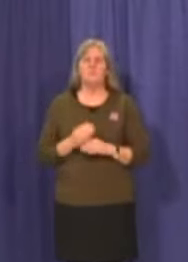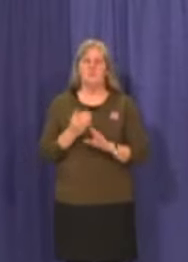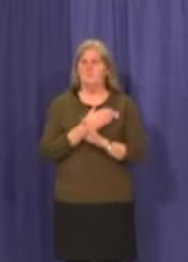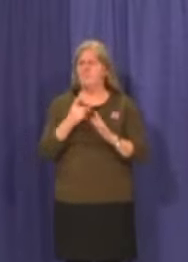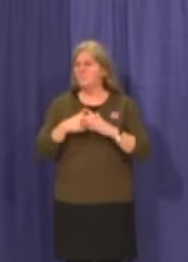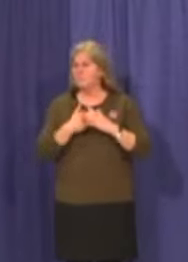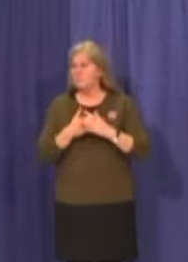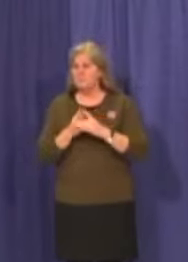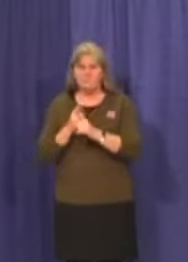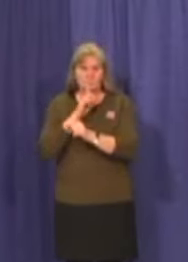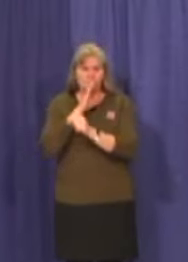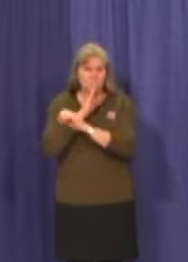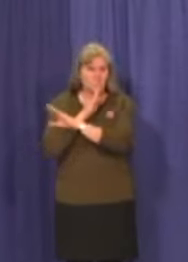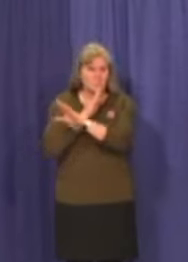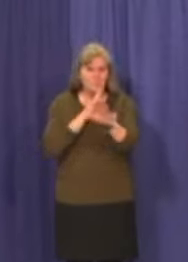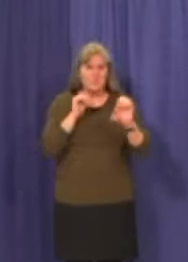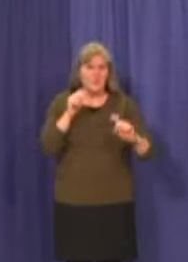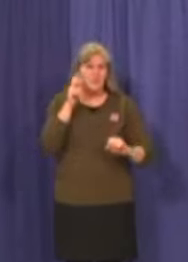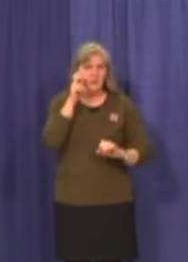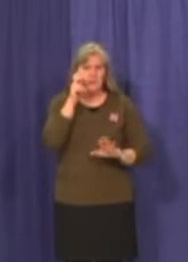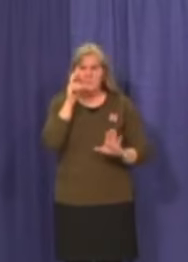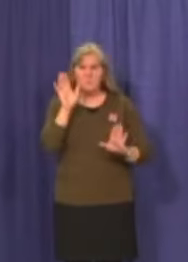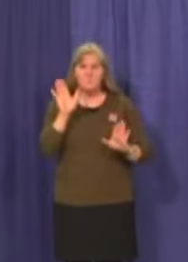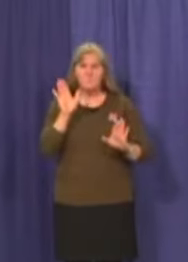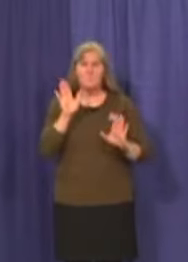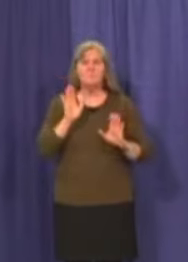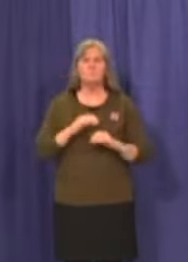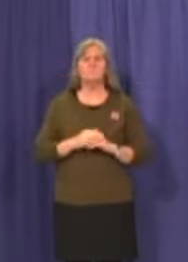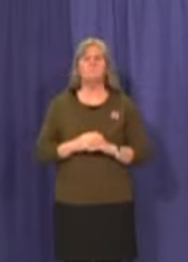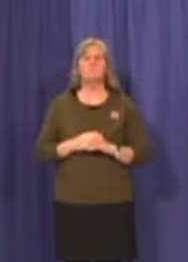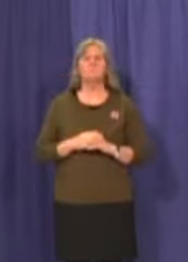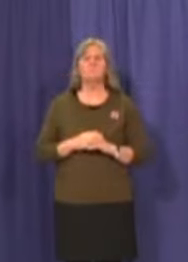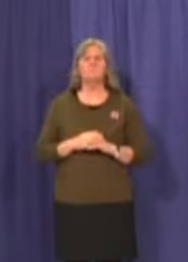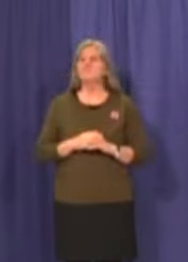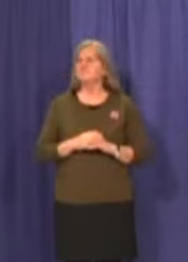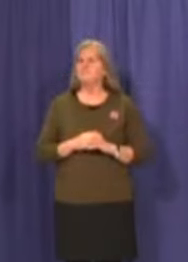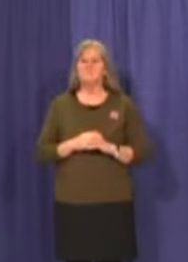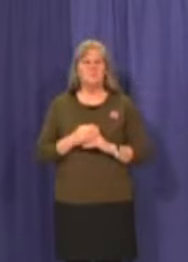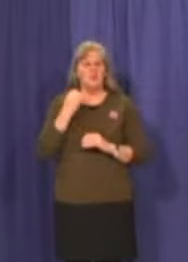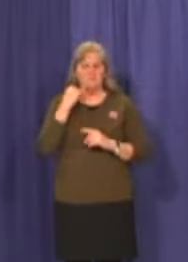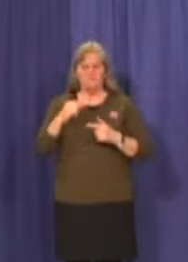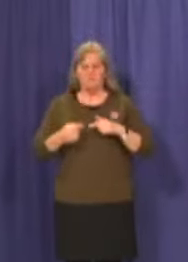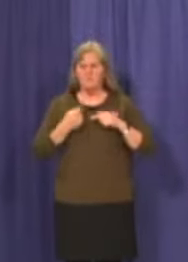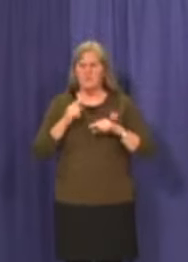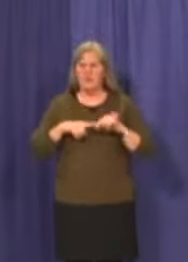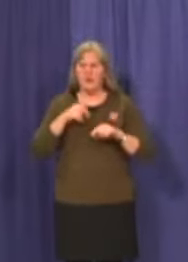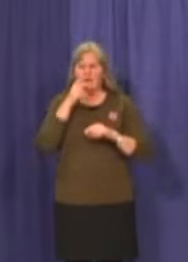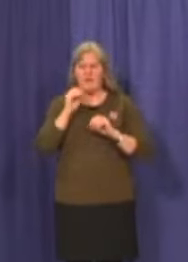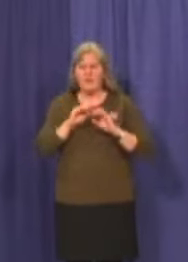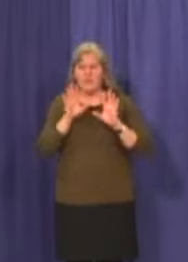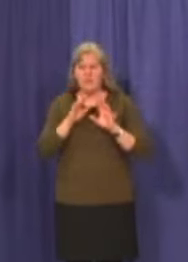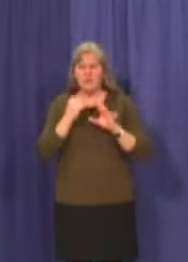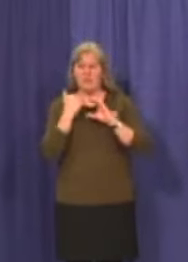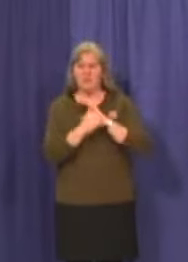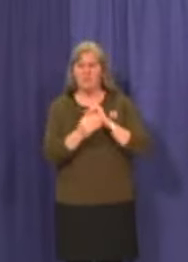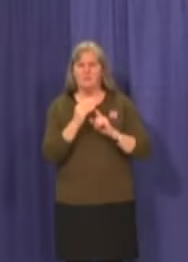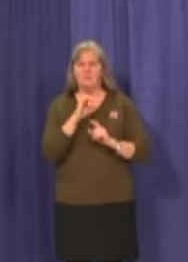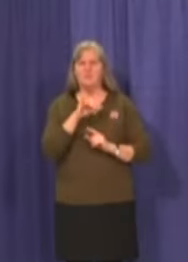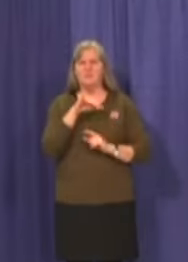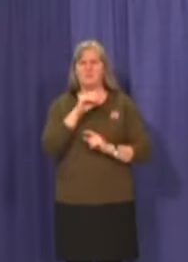begin, I'd like to verify that everyone can hear us. If any of the reporters are having problems, please email